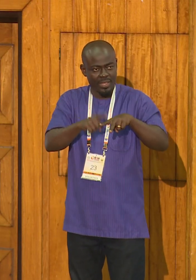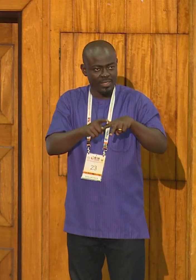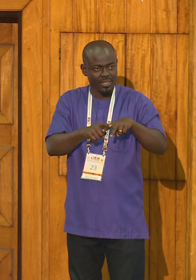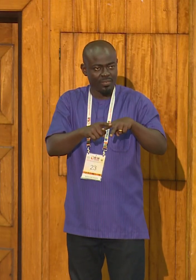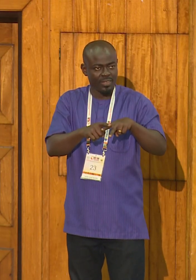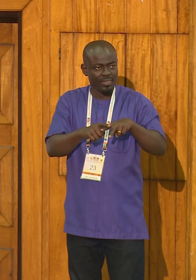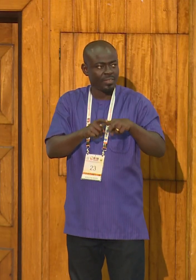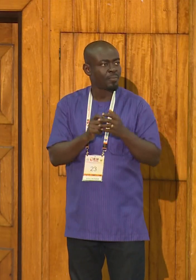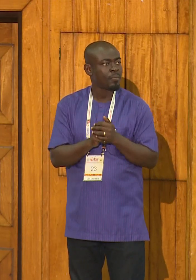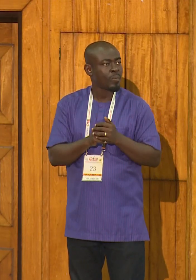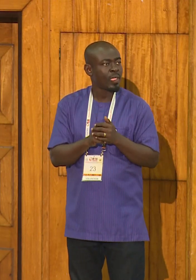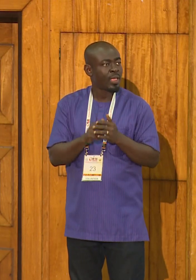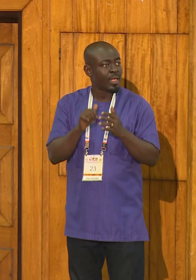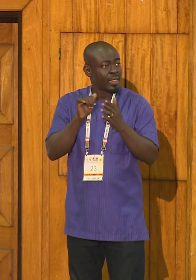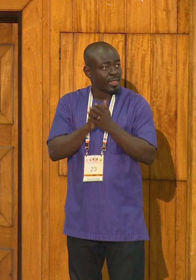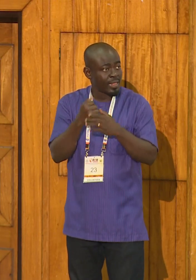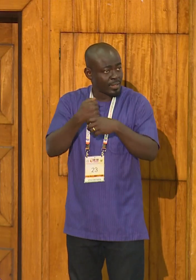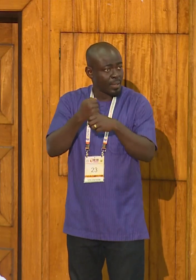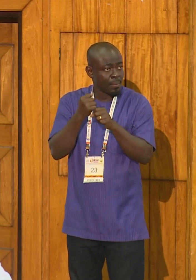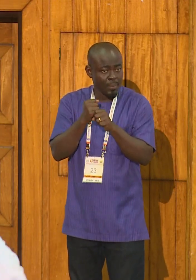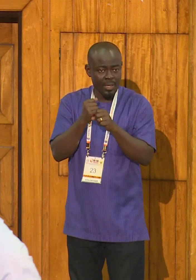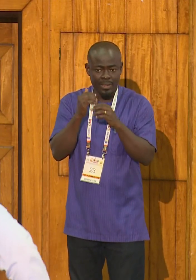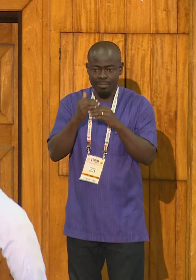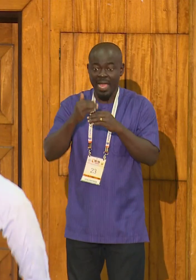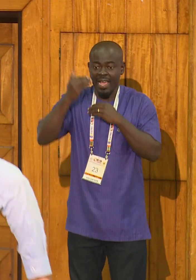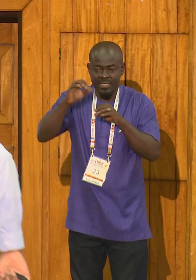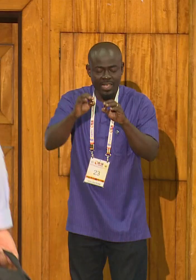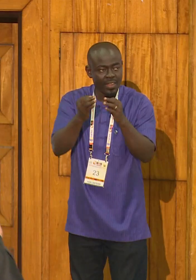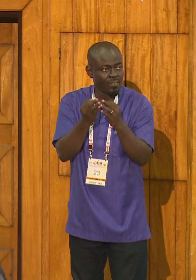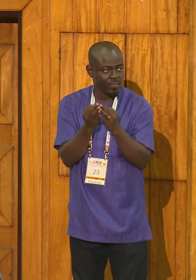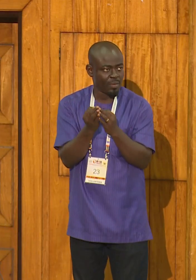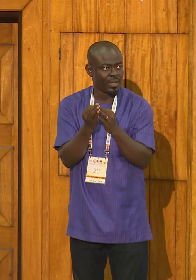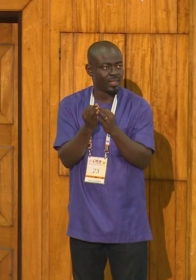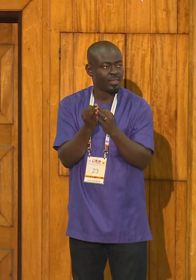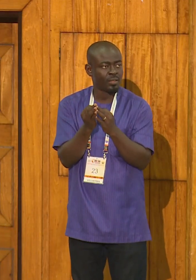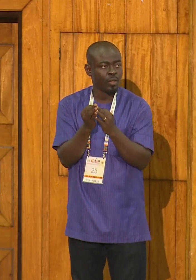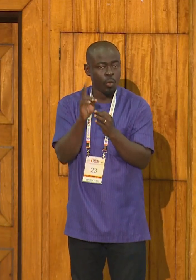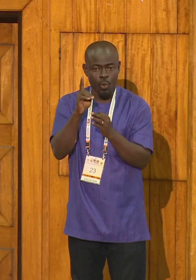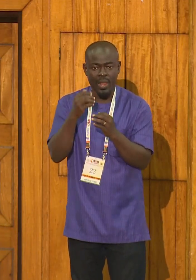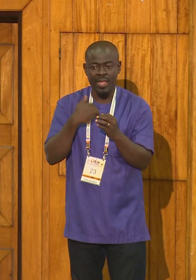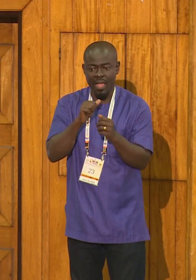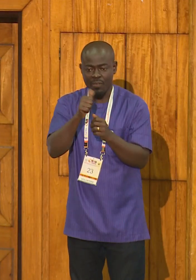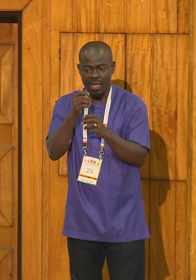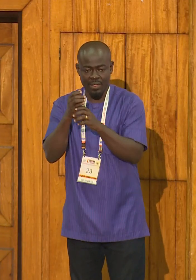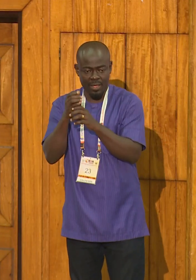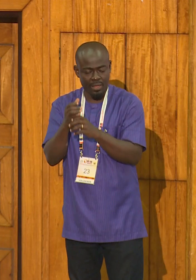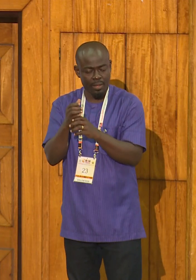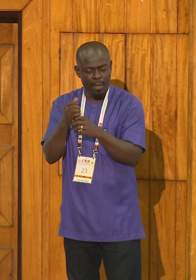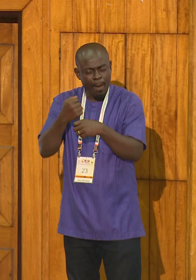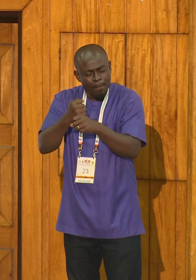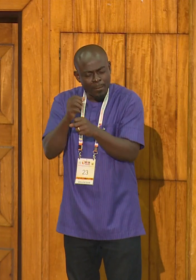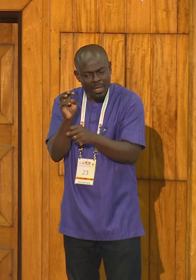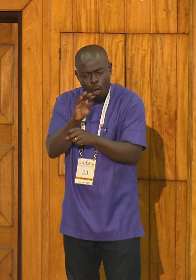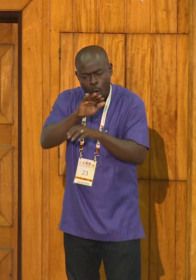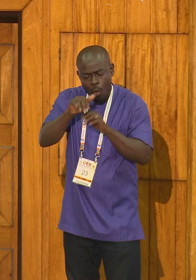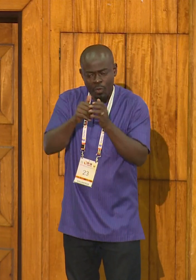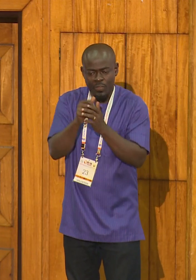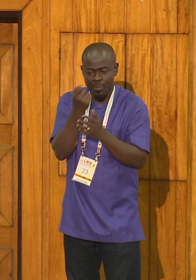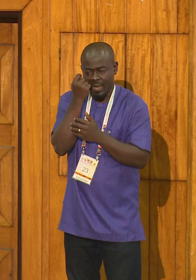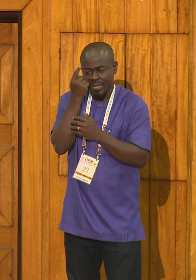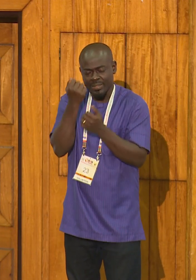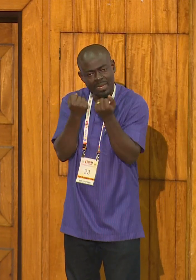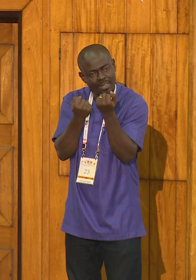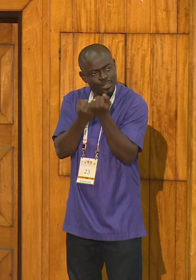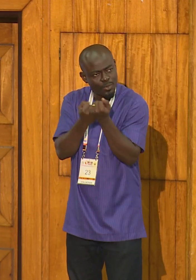also made the extended family, where the children living in alternative care, further made them understand the kind of